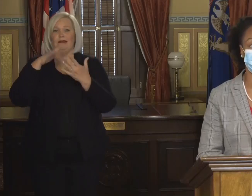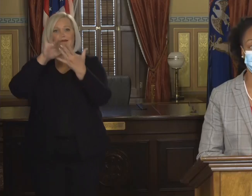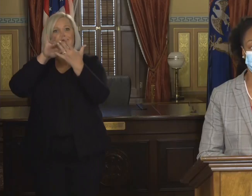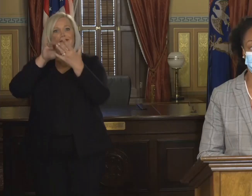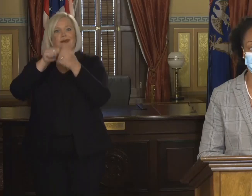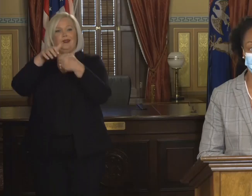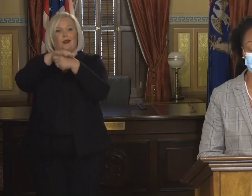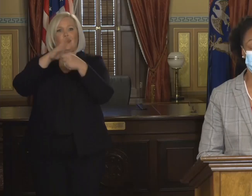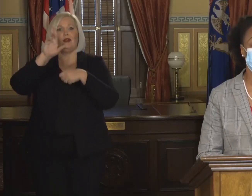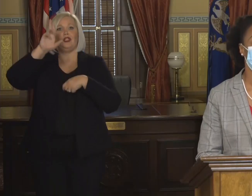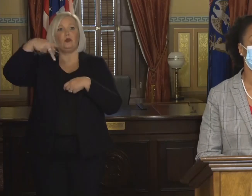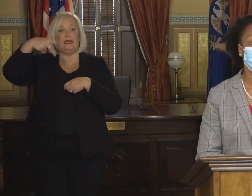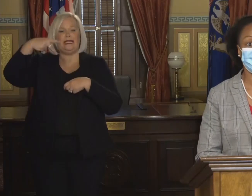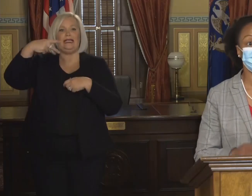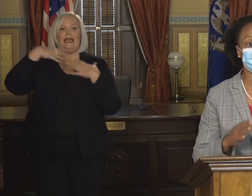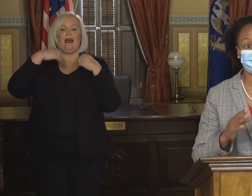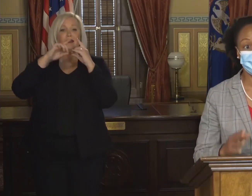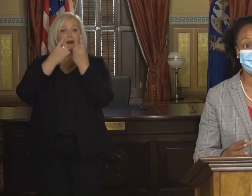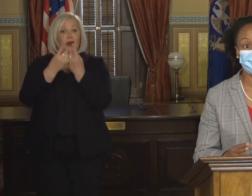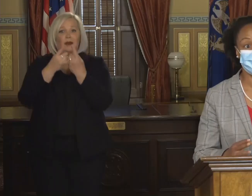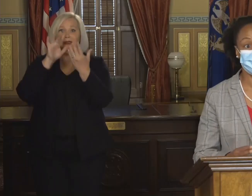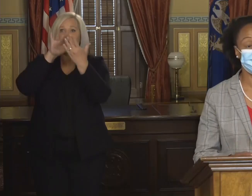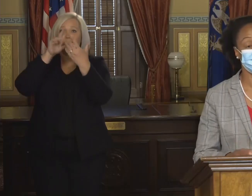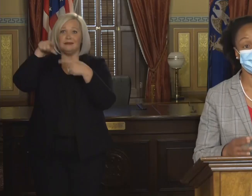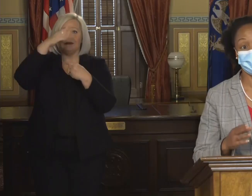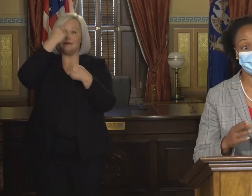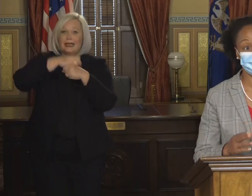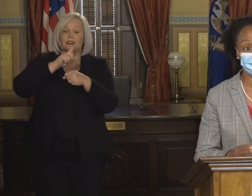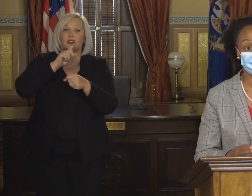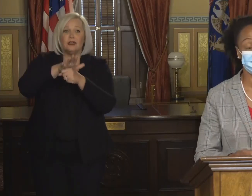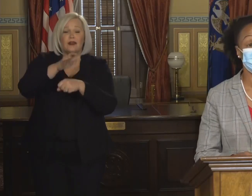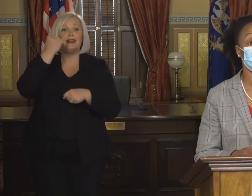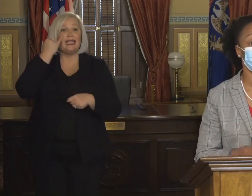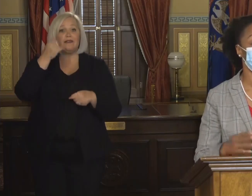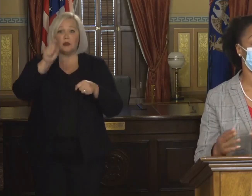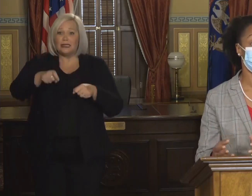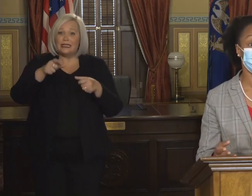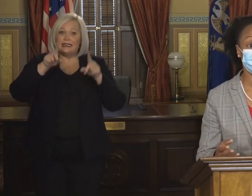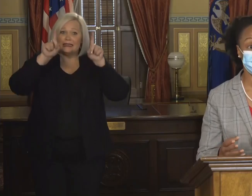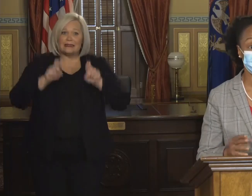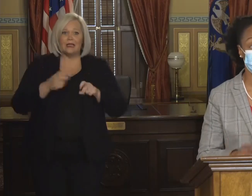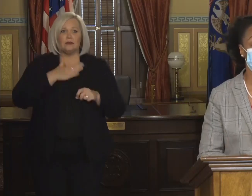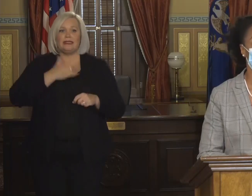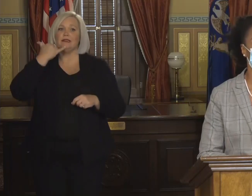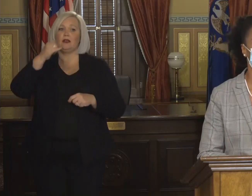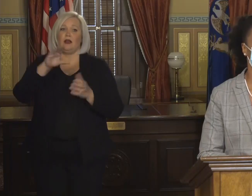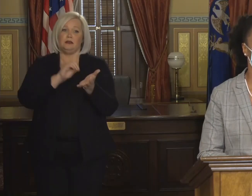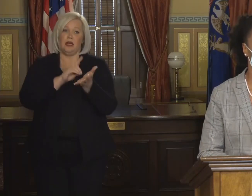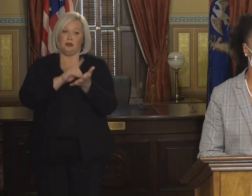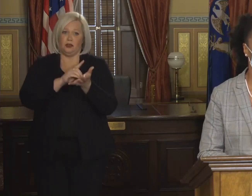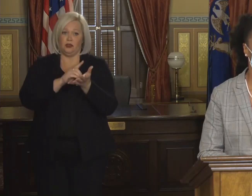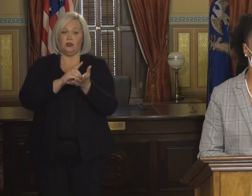health department officials as well. So again, if people need a test, they should call their doctor. They can go to our website,